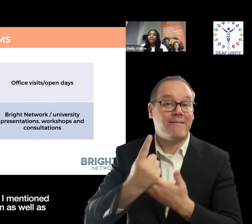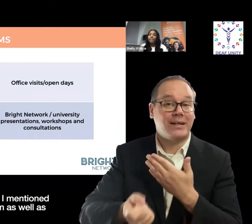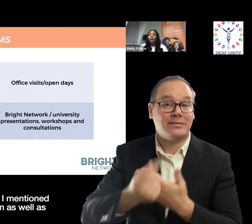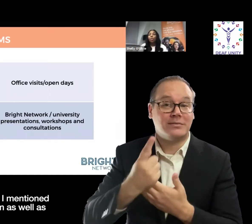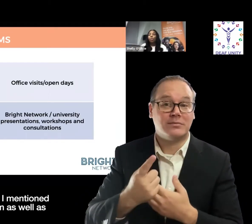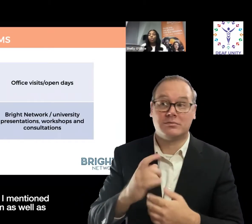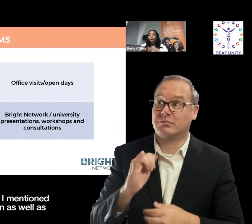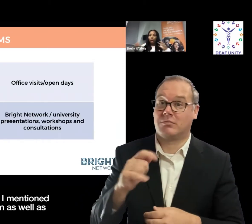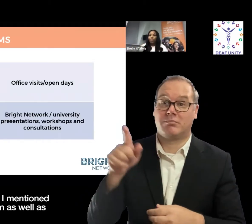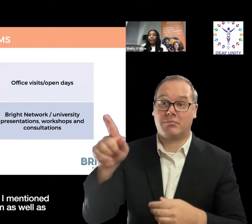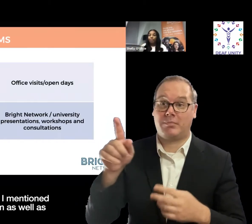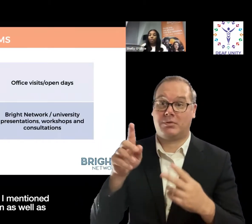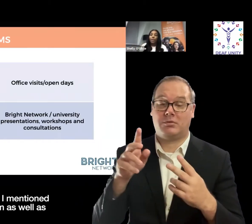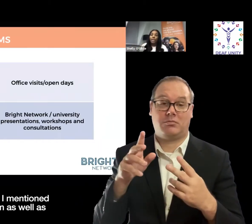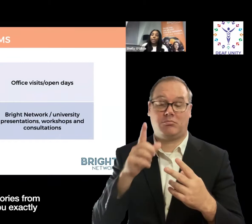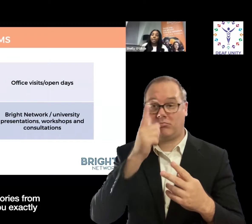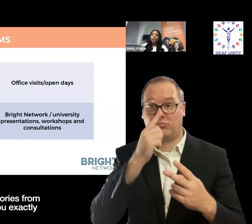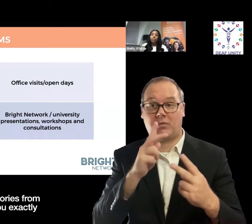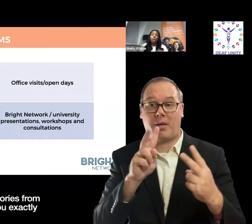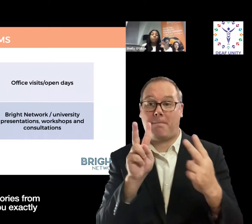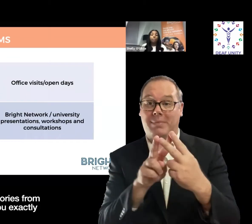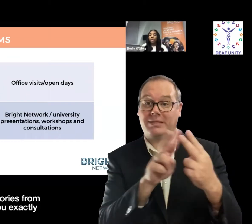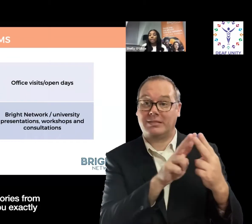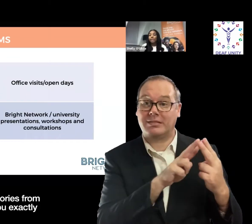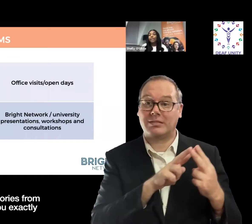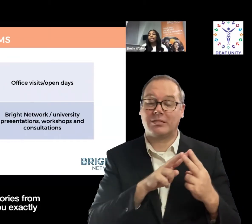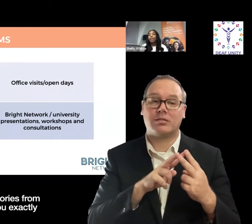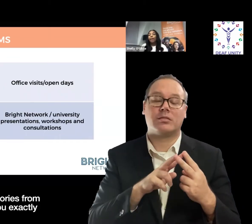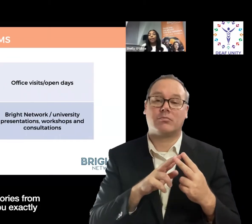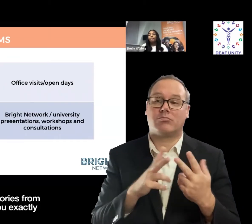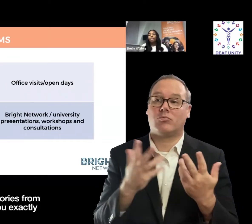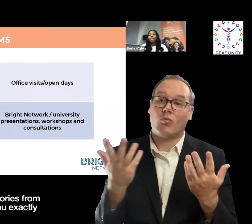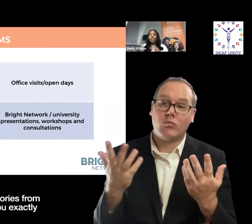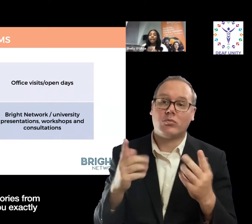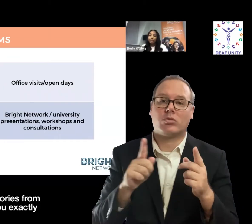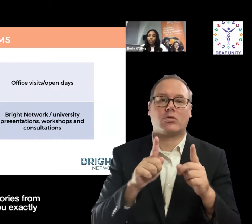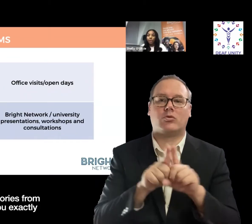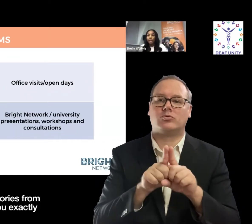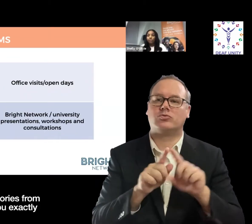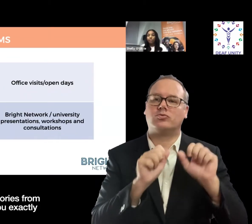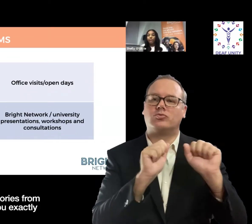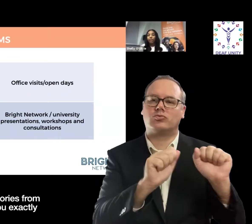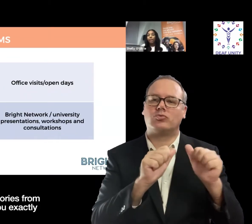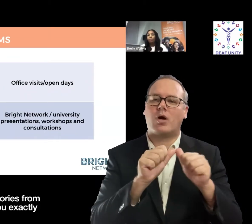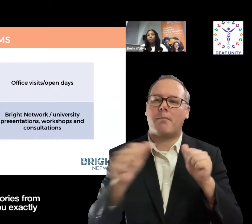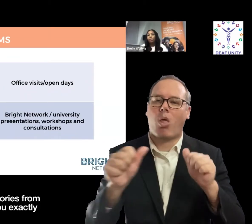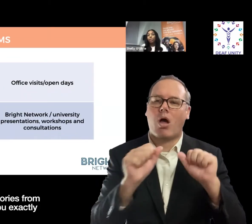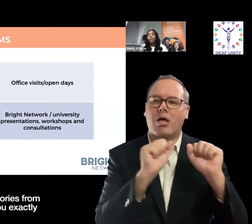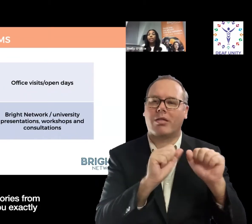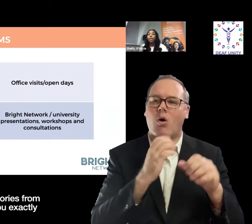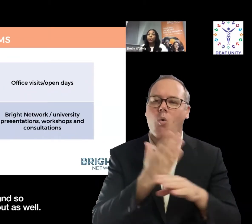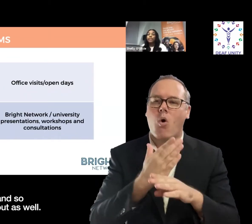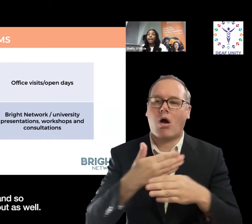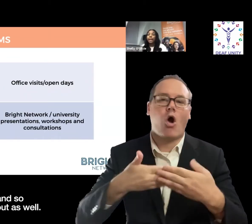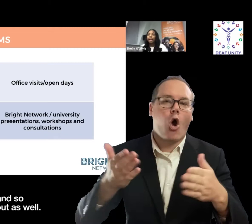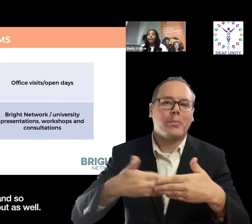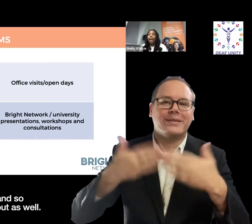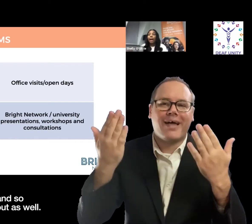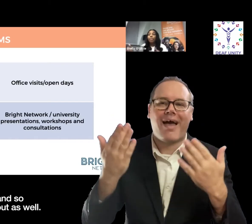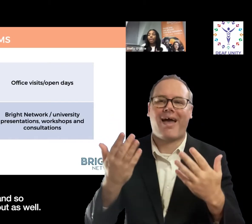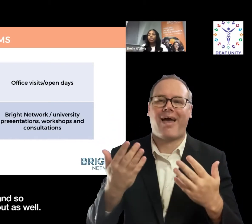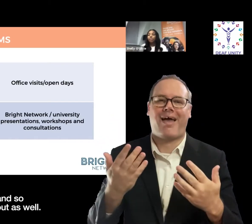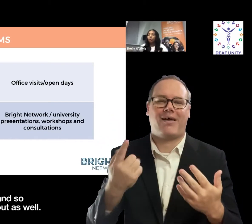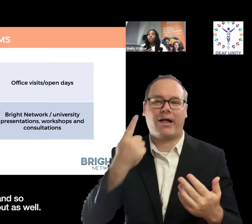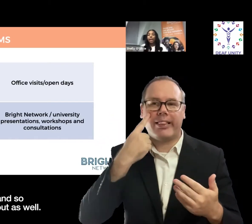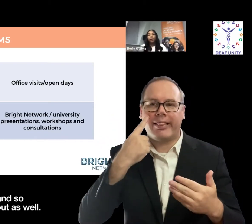insight days, all on our platform, as well as job opportunities, success stories from alumni members who can tell you exactly